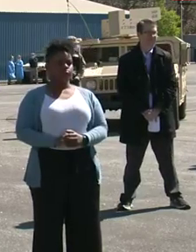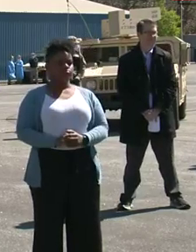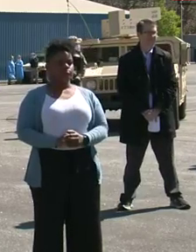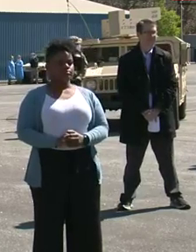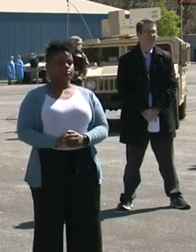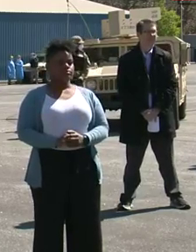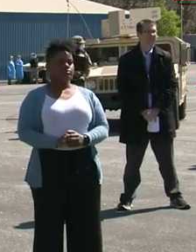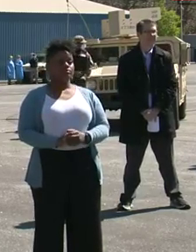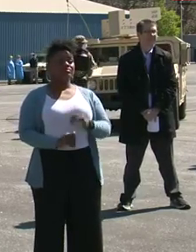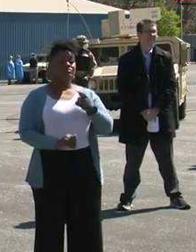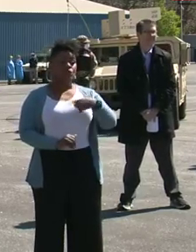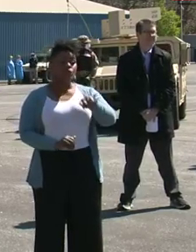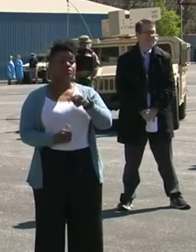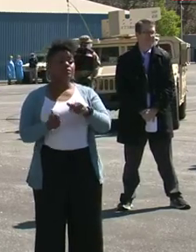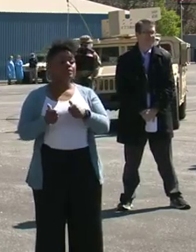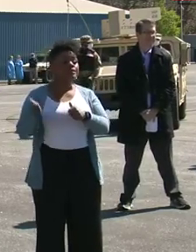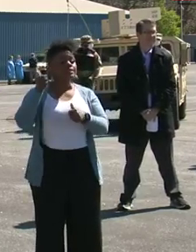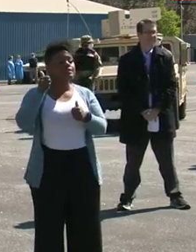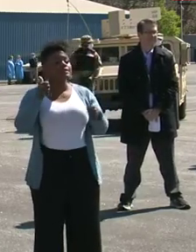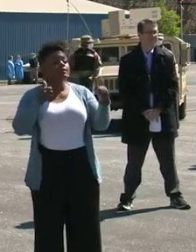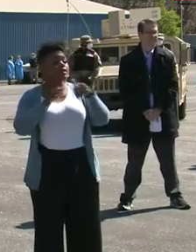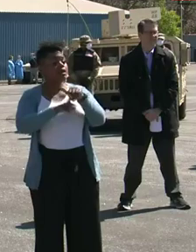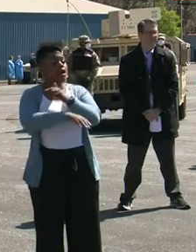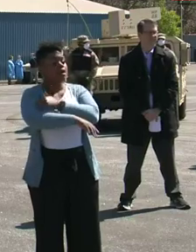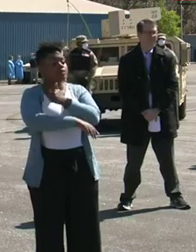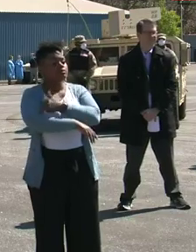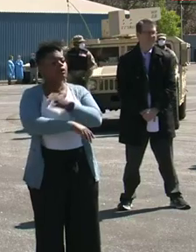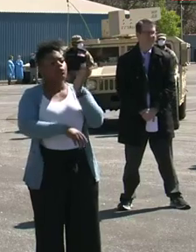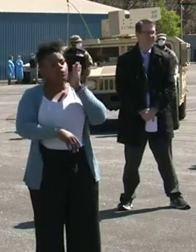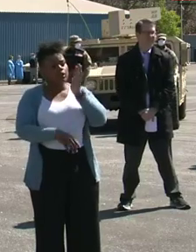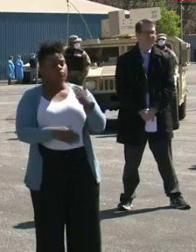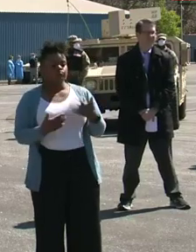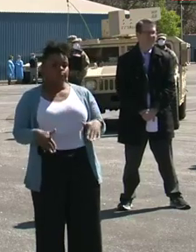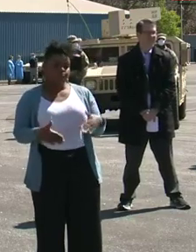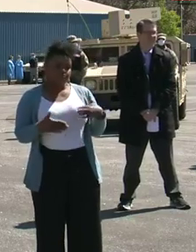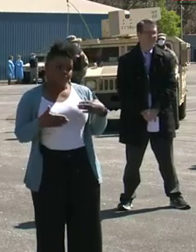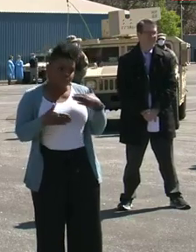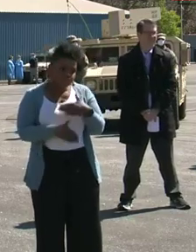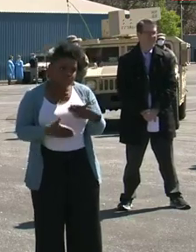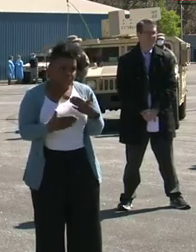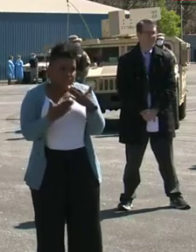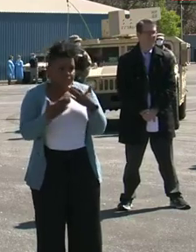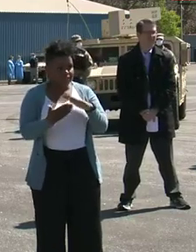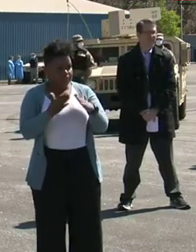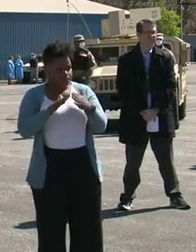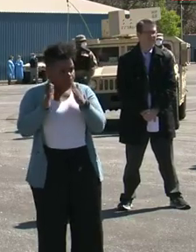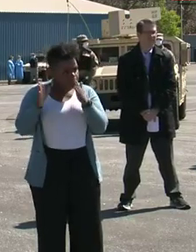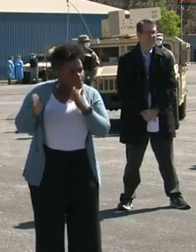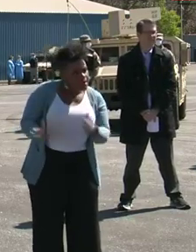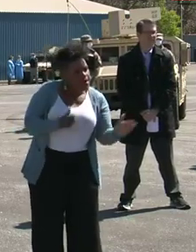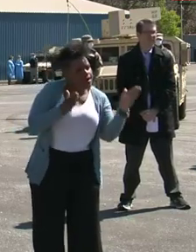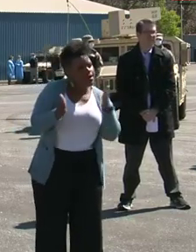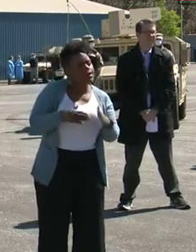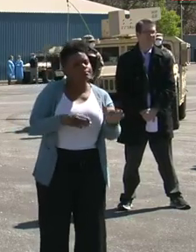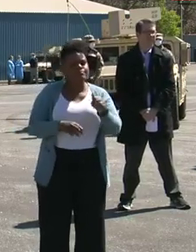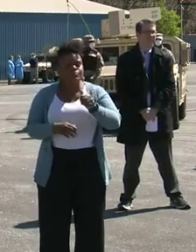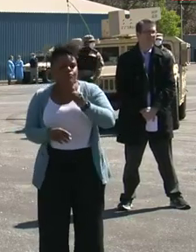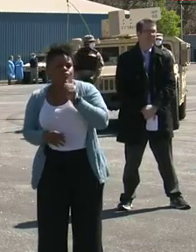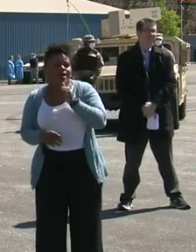are appreciative of the citywide planning and the public and private partnership that is